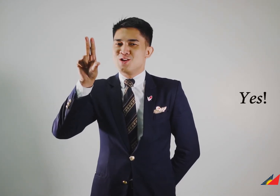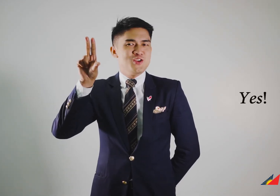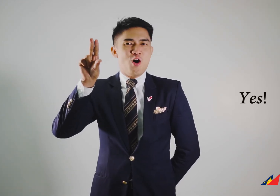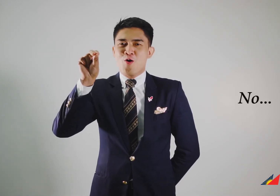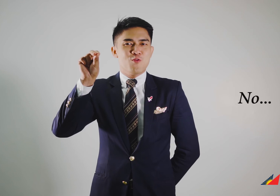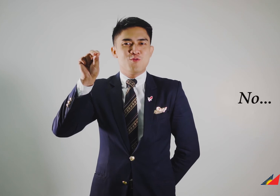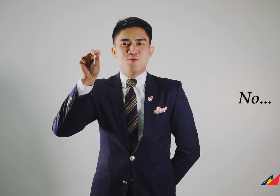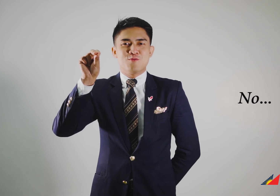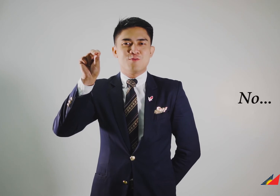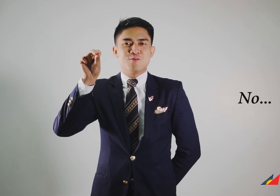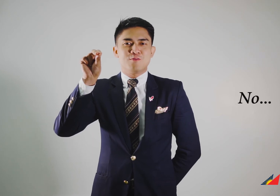No.